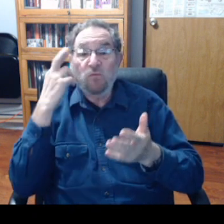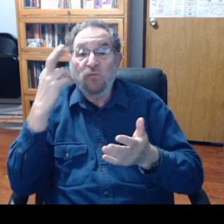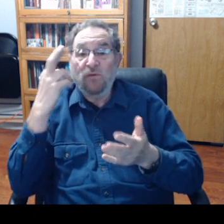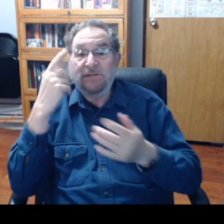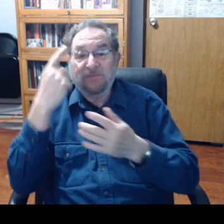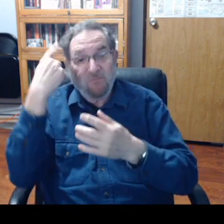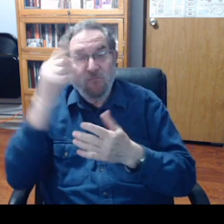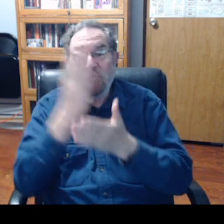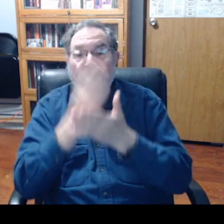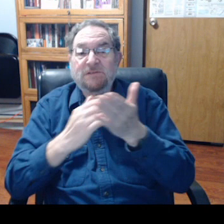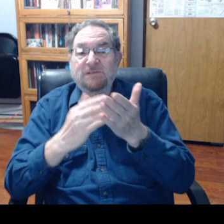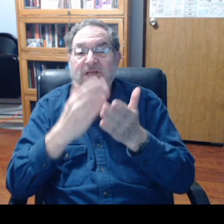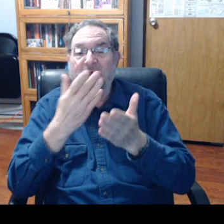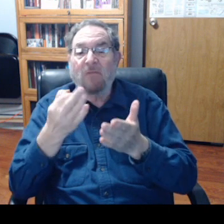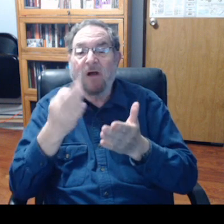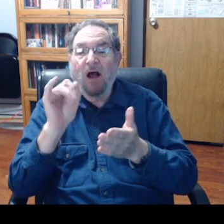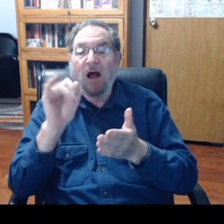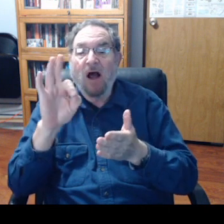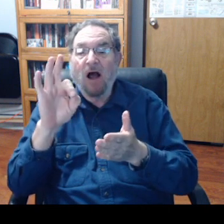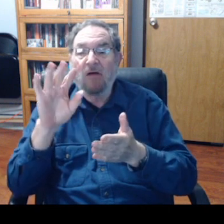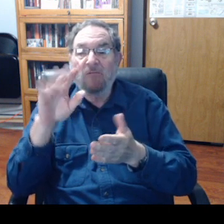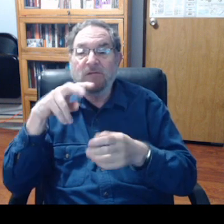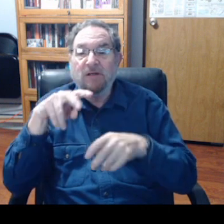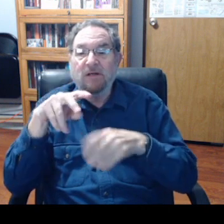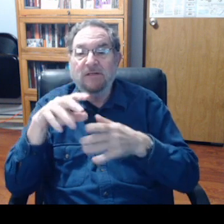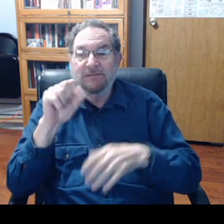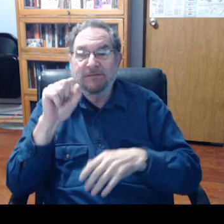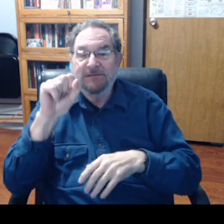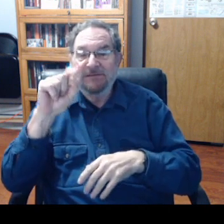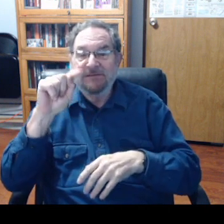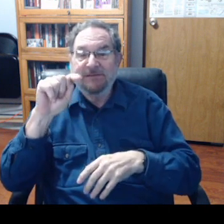the reason for some of the